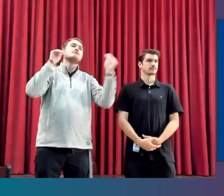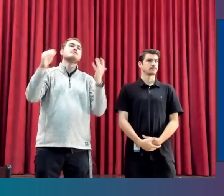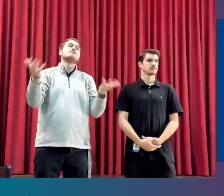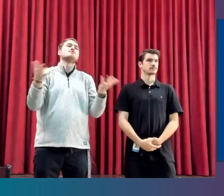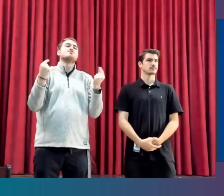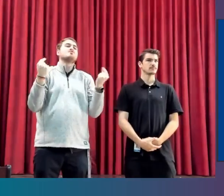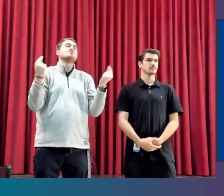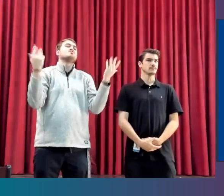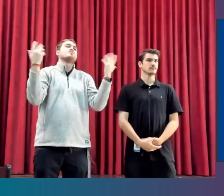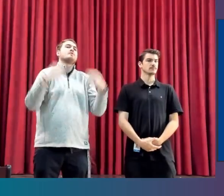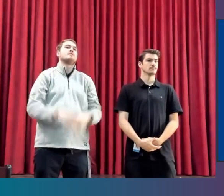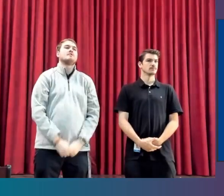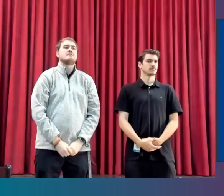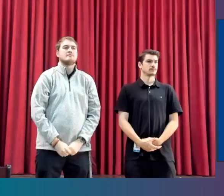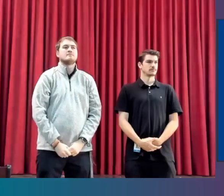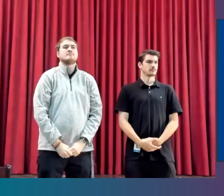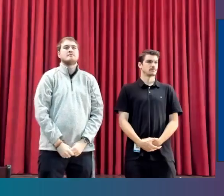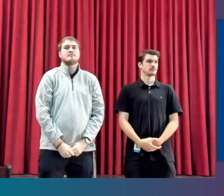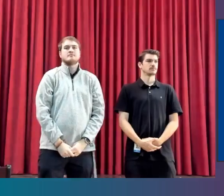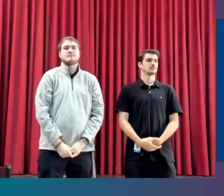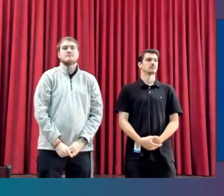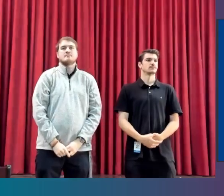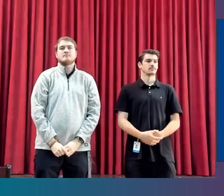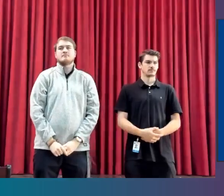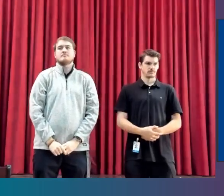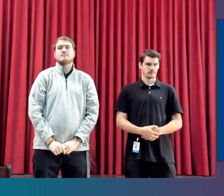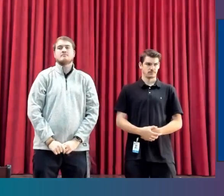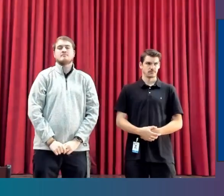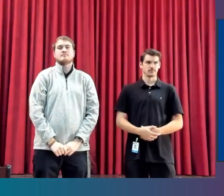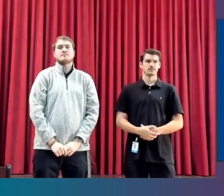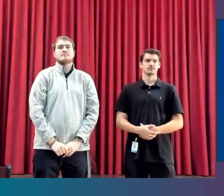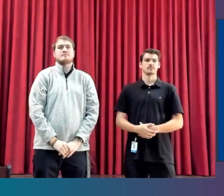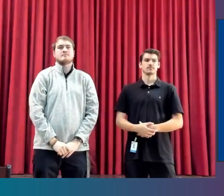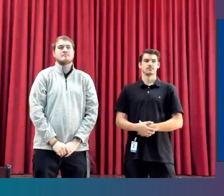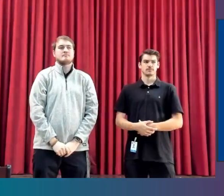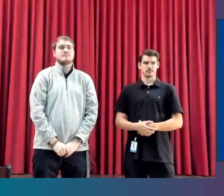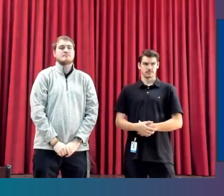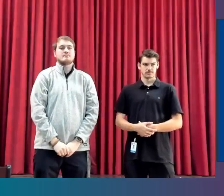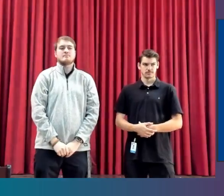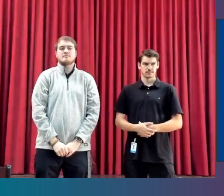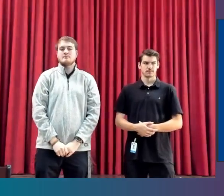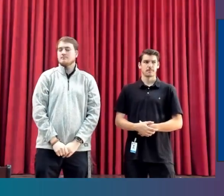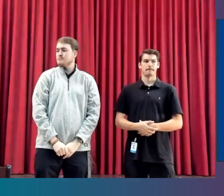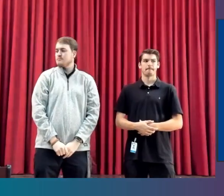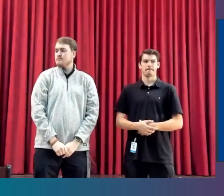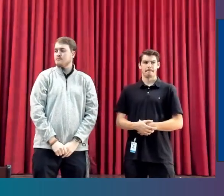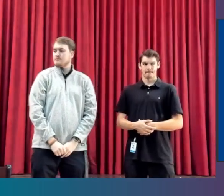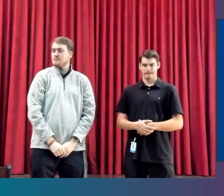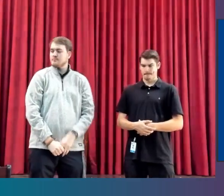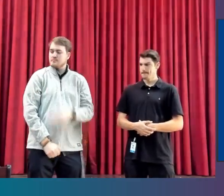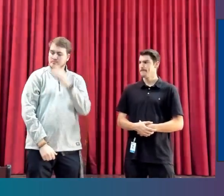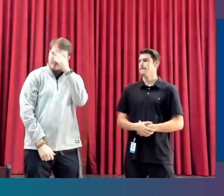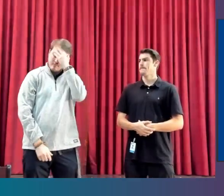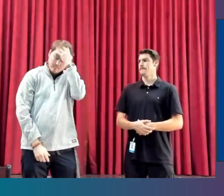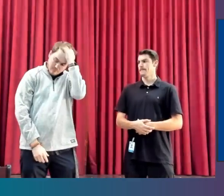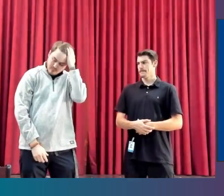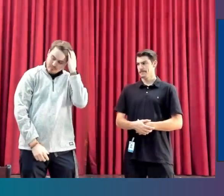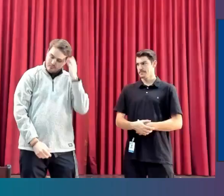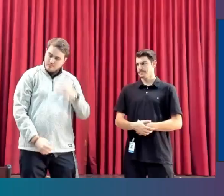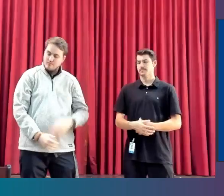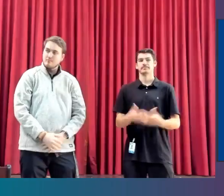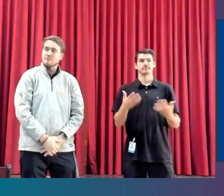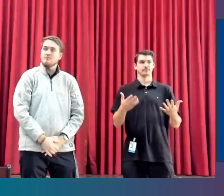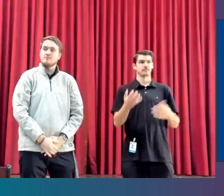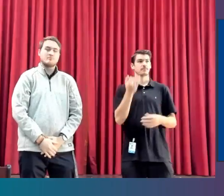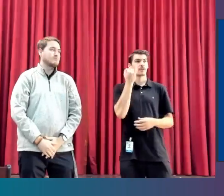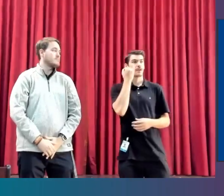delayed over and over again. We're letting them know this is a dangerous situation, that it might fall. What do we do? If